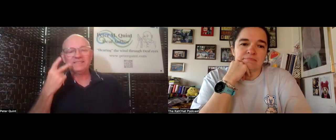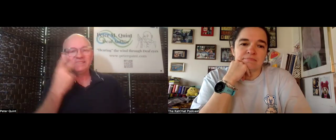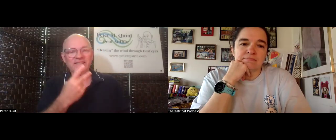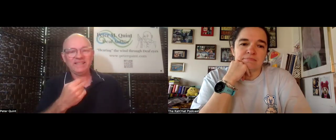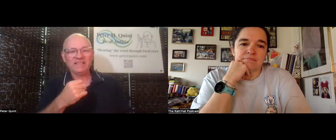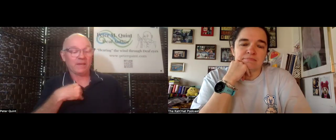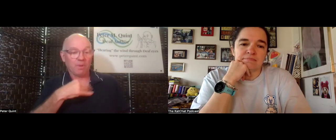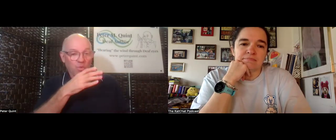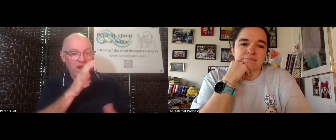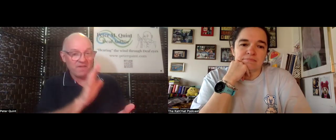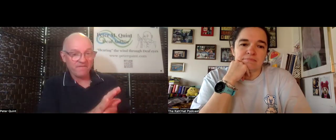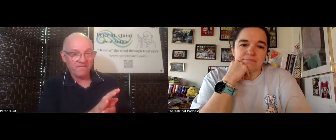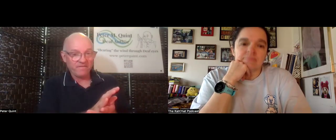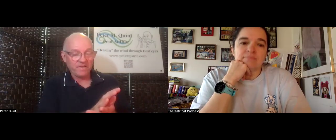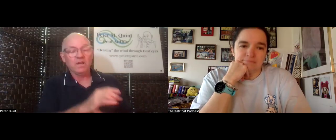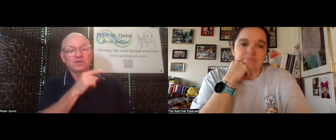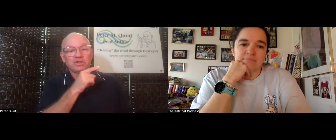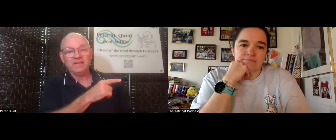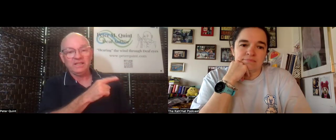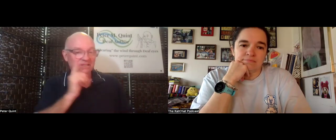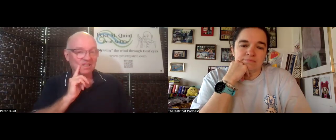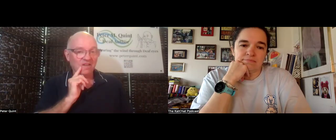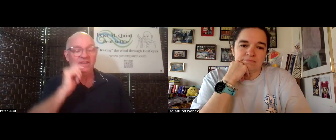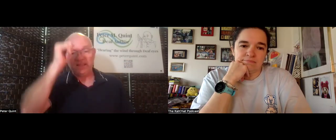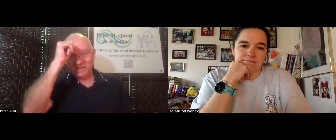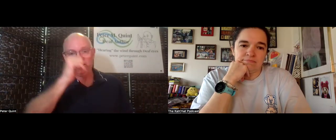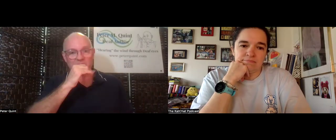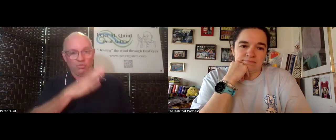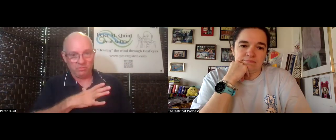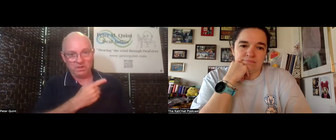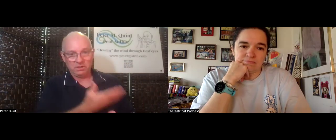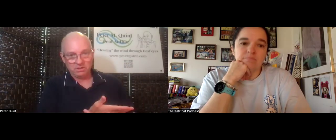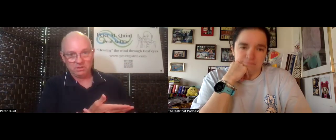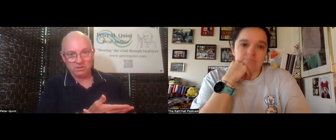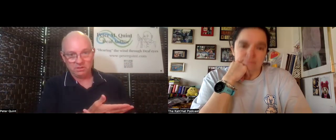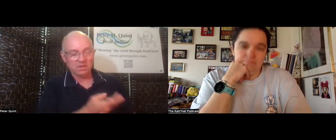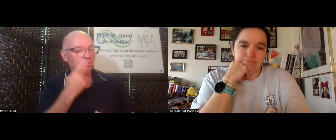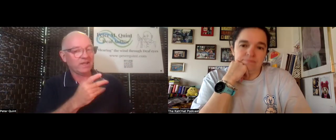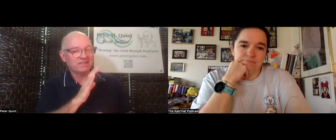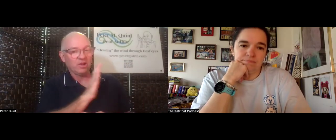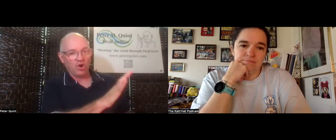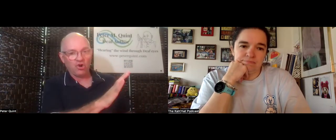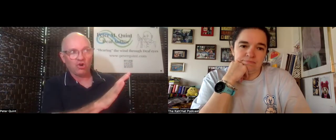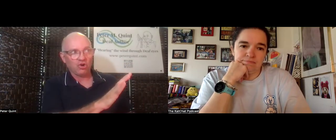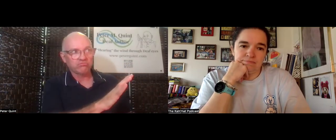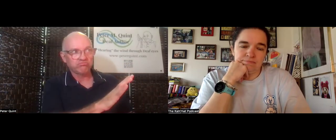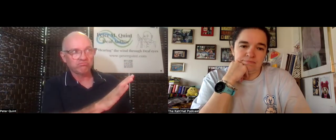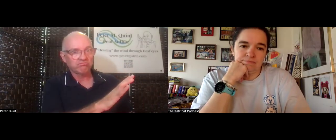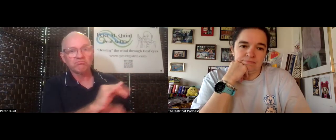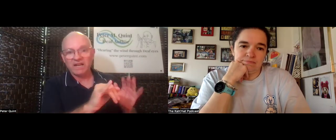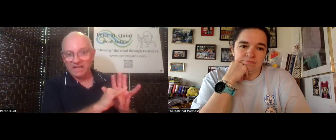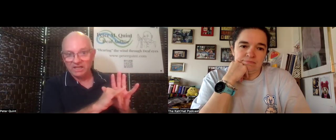So I see like, hey, she is a deaf Indian woman. So I see